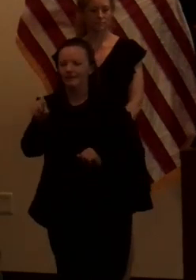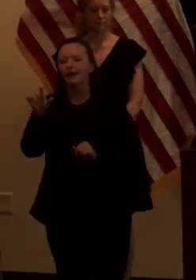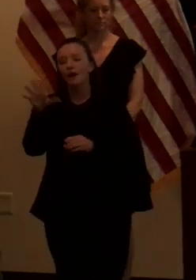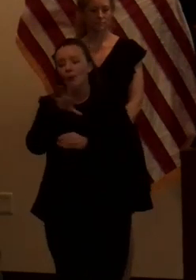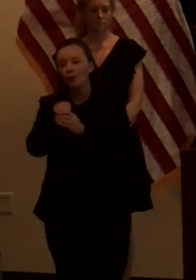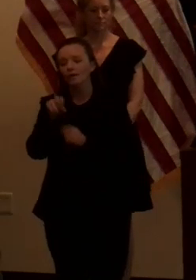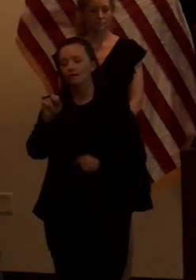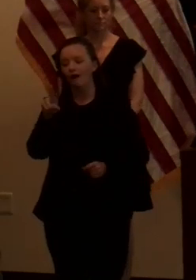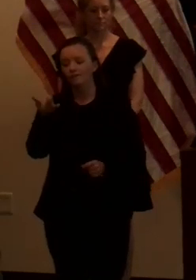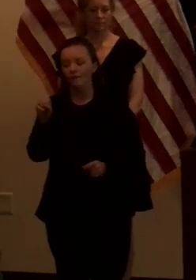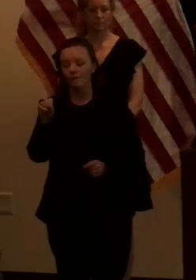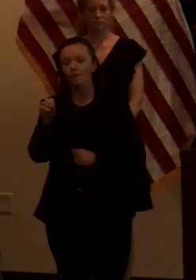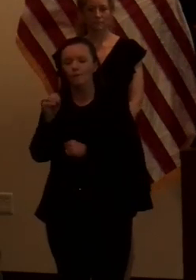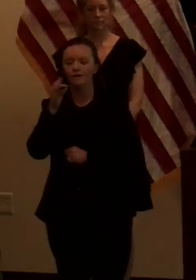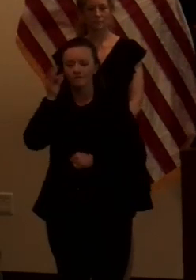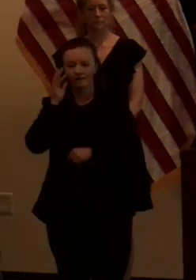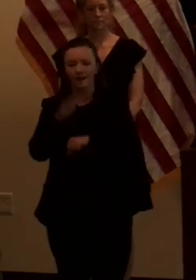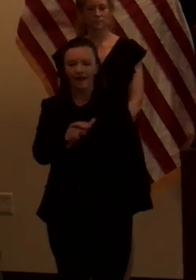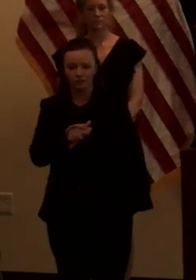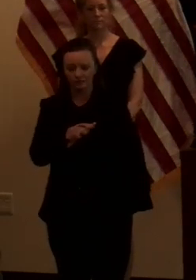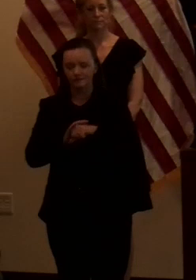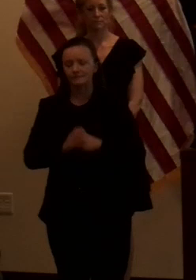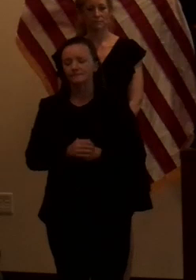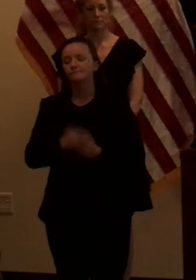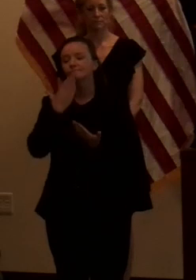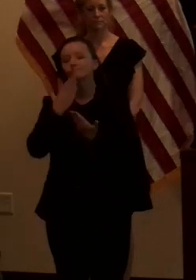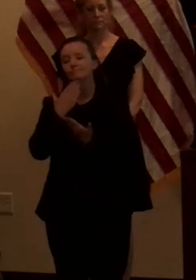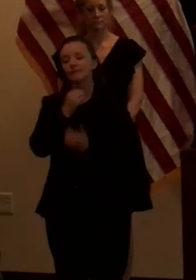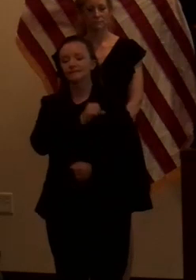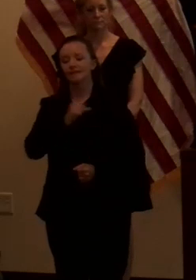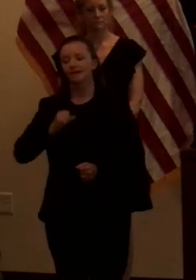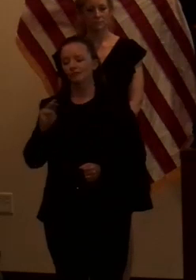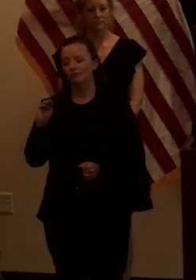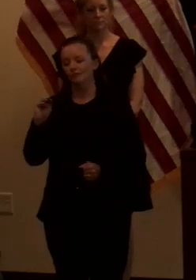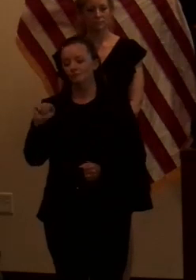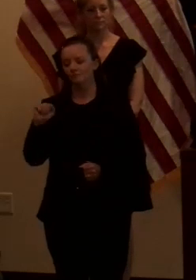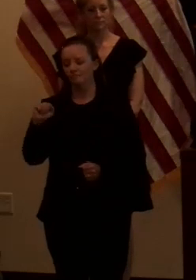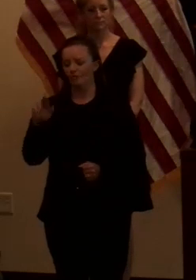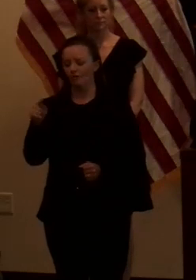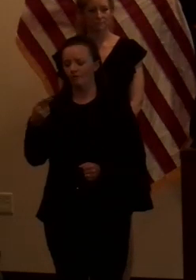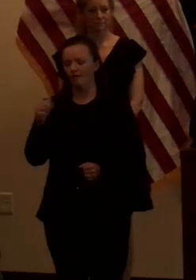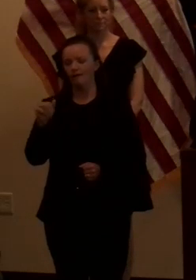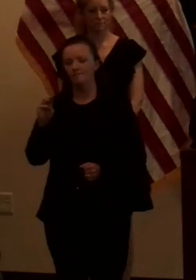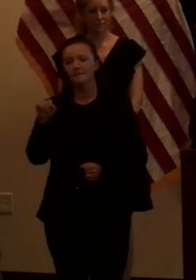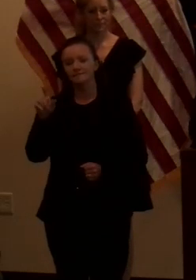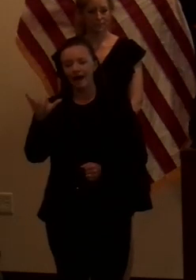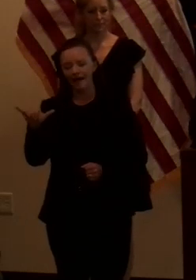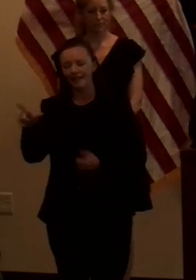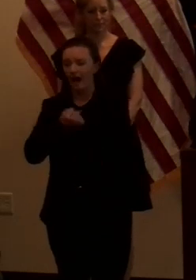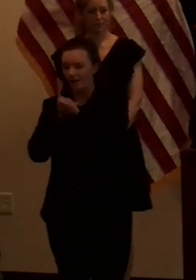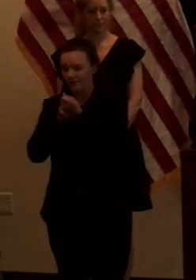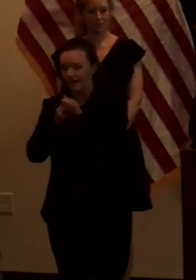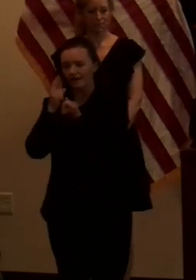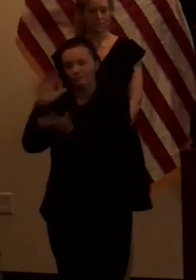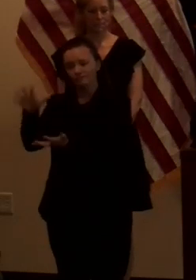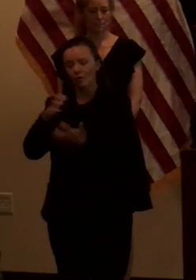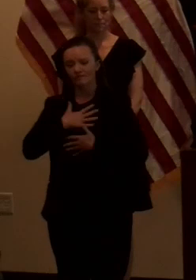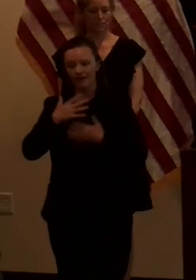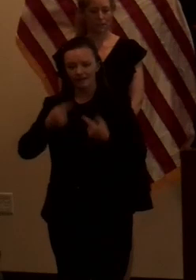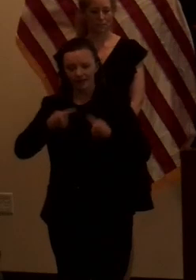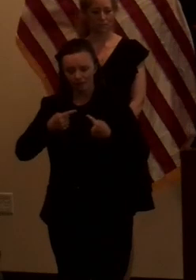to thank Senator Martha McSally for her help in advocating for these ventilators, and to President Trump for authorizing